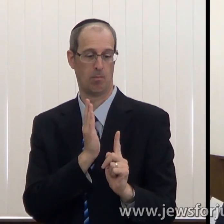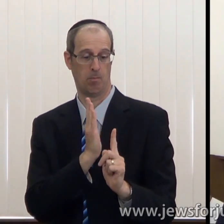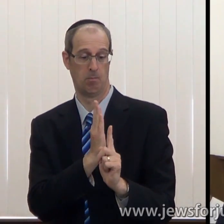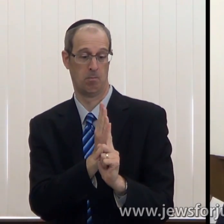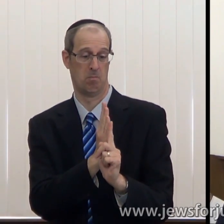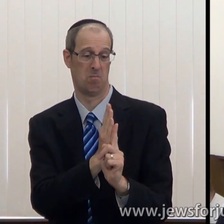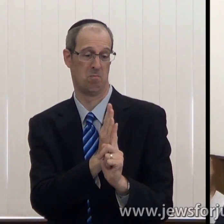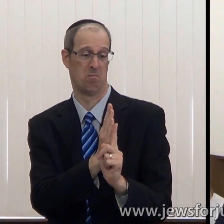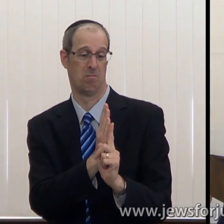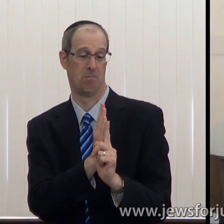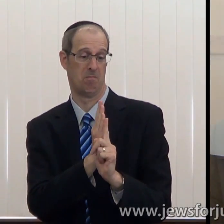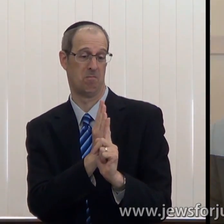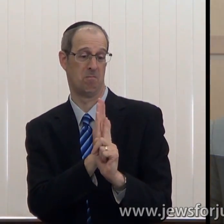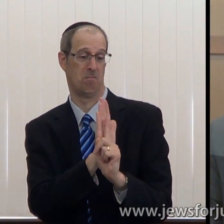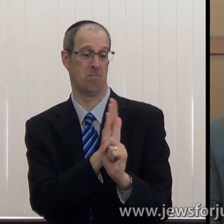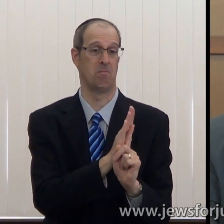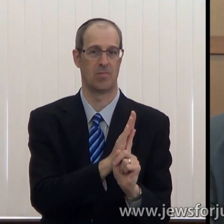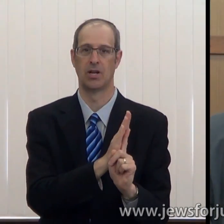an inch.